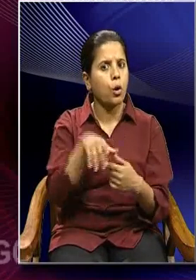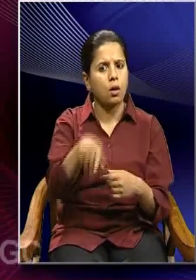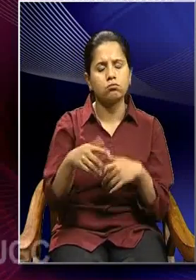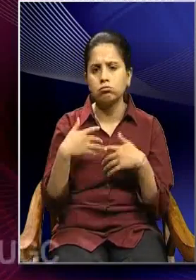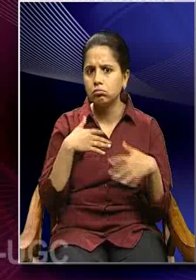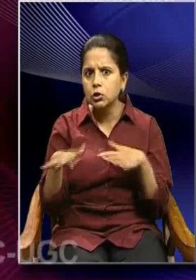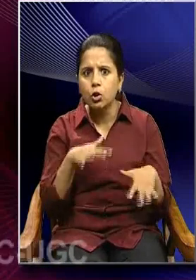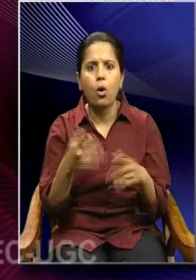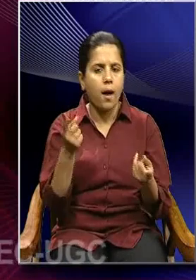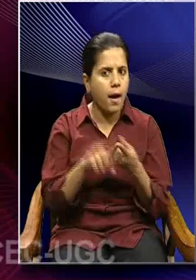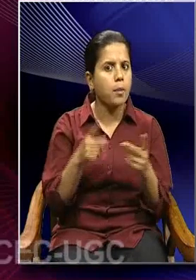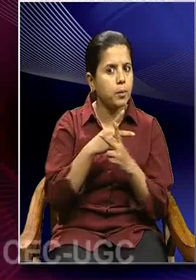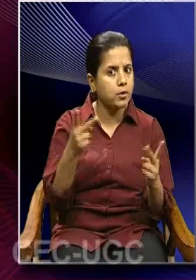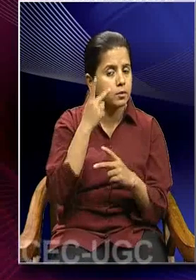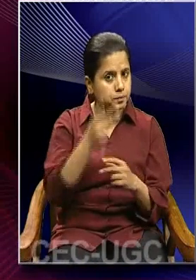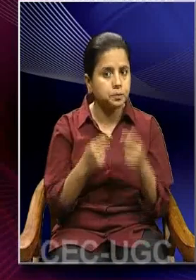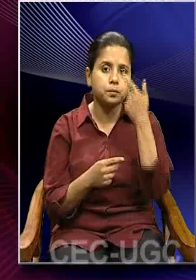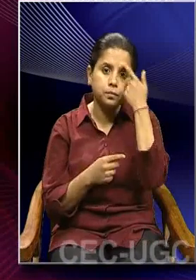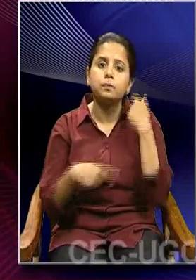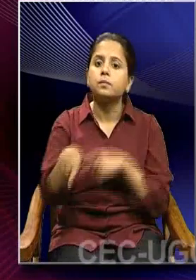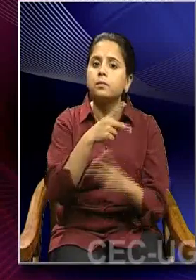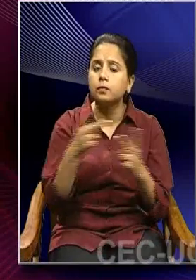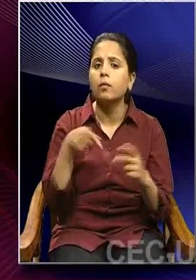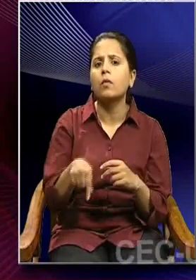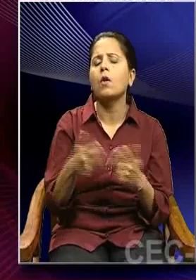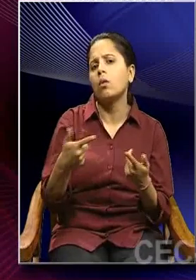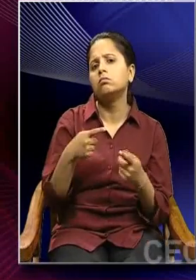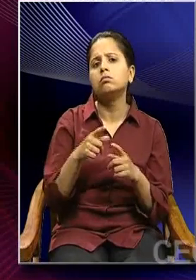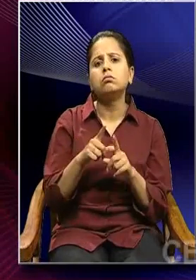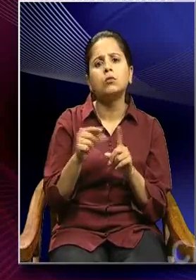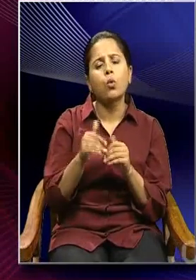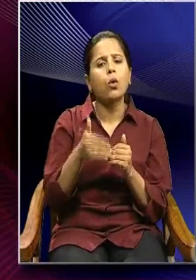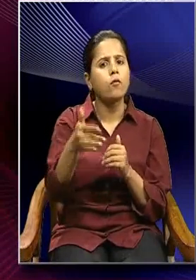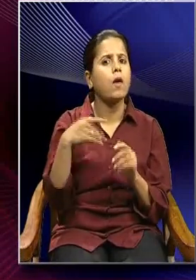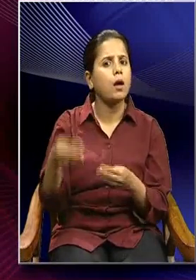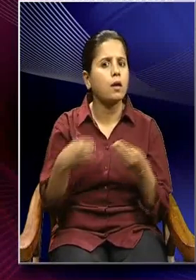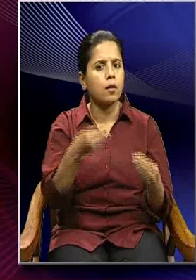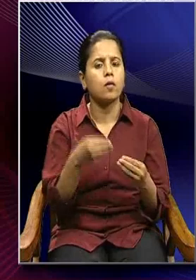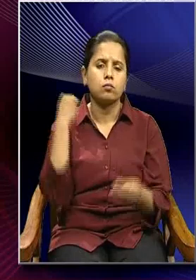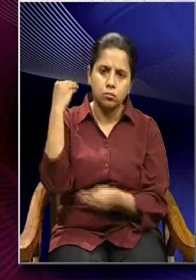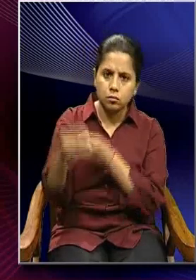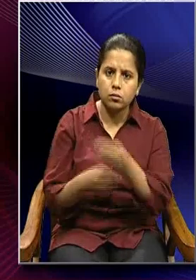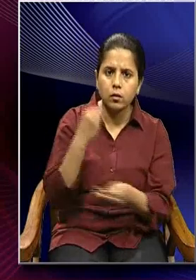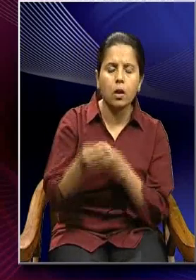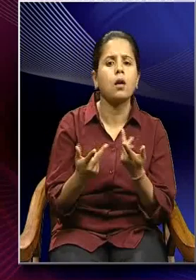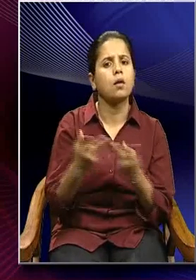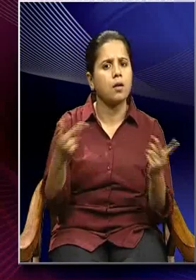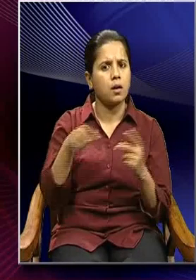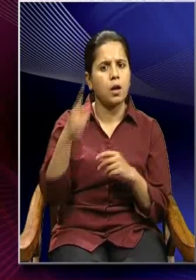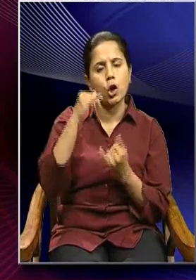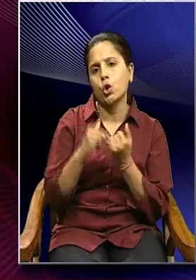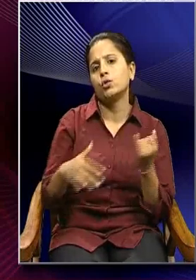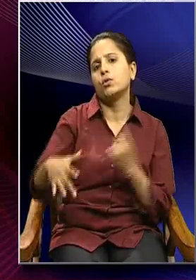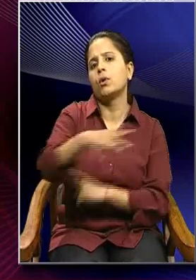of the kind of treatment which has been given to them over generation in a patriarchal kind of a